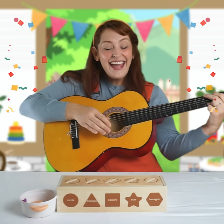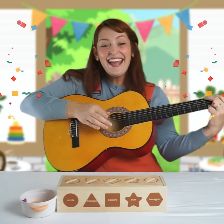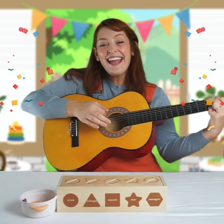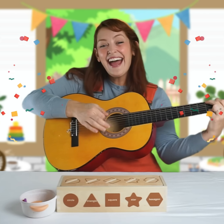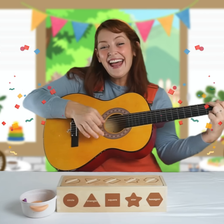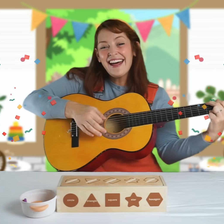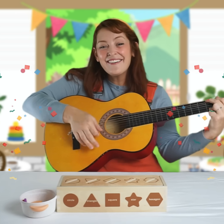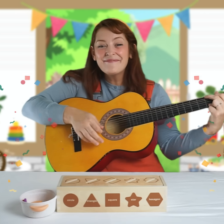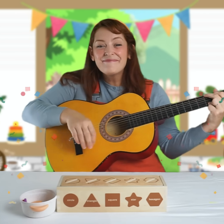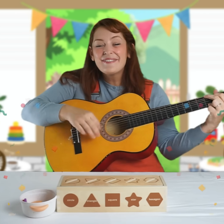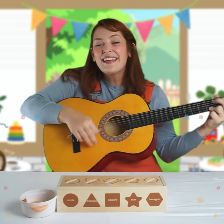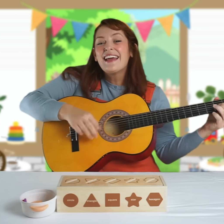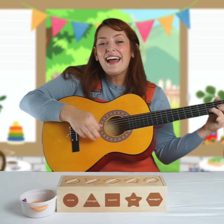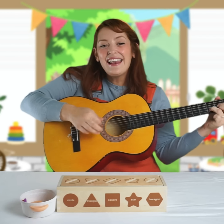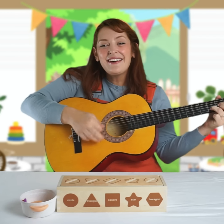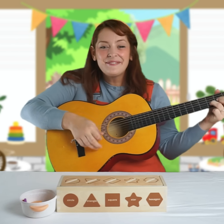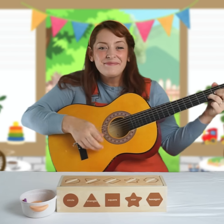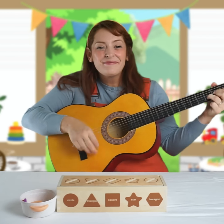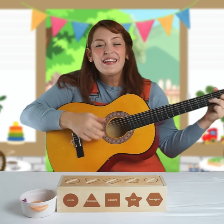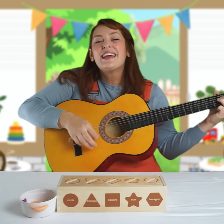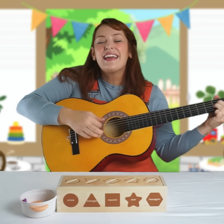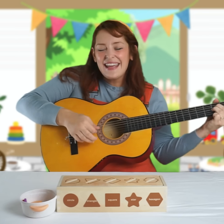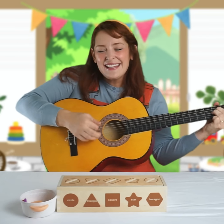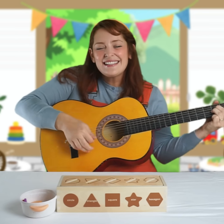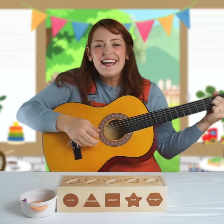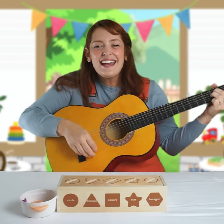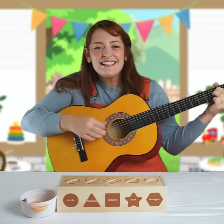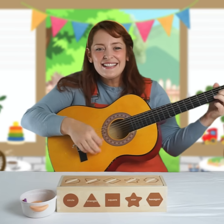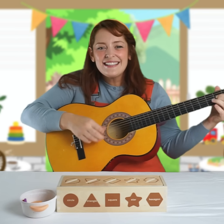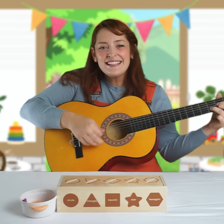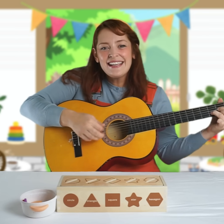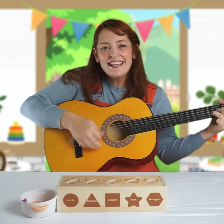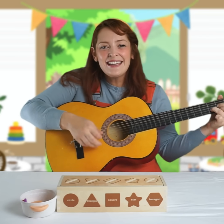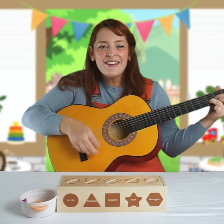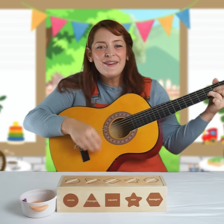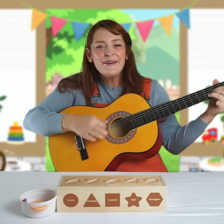Yay! Hello, hello, it's nice to see you